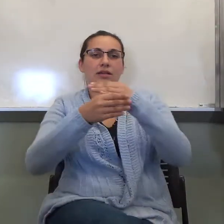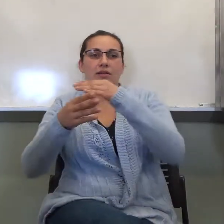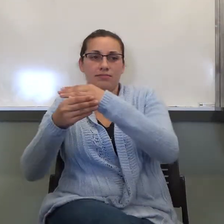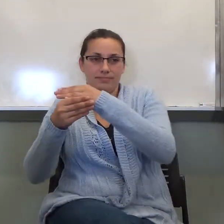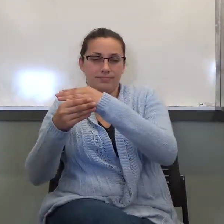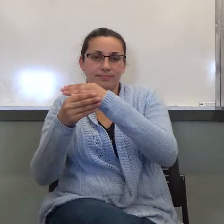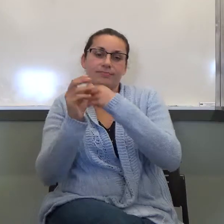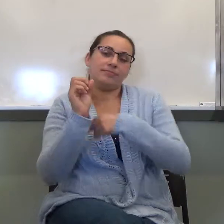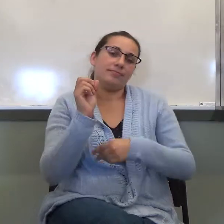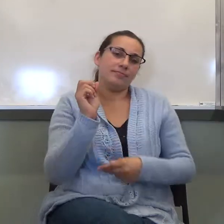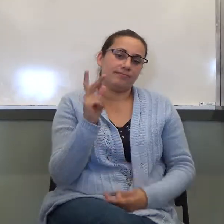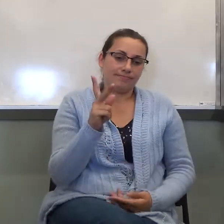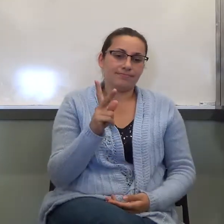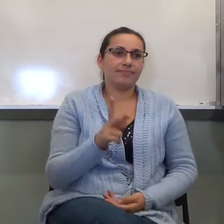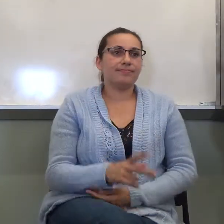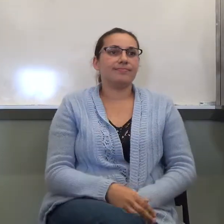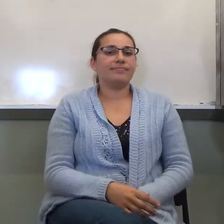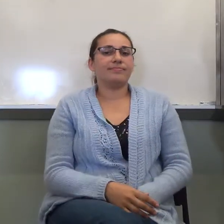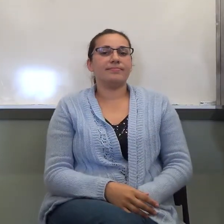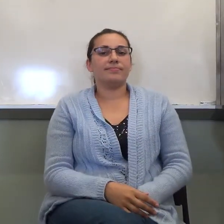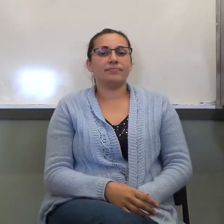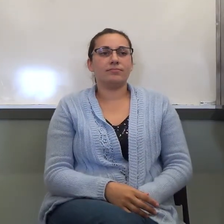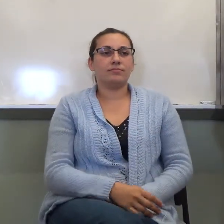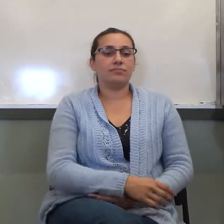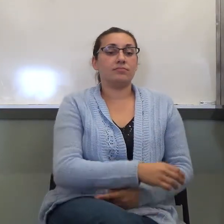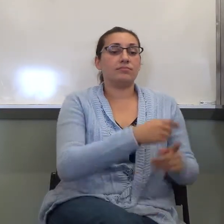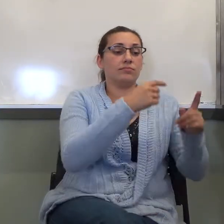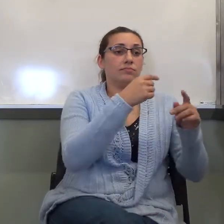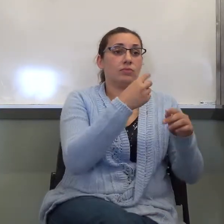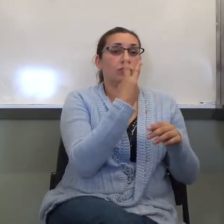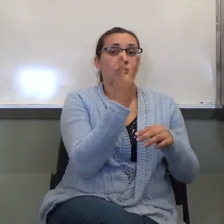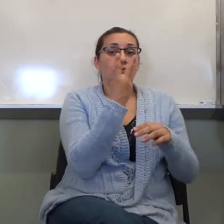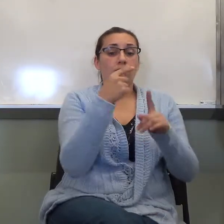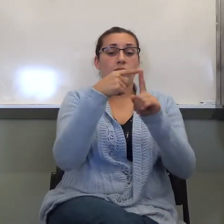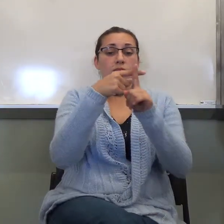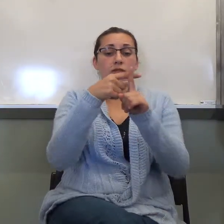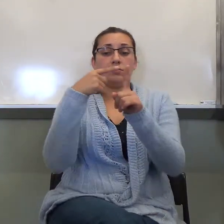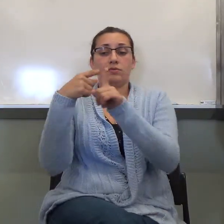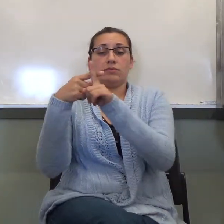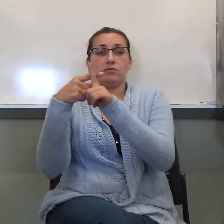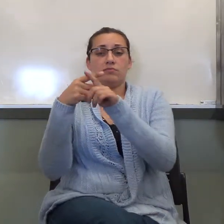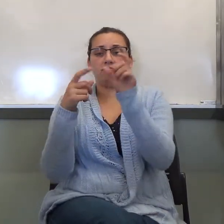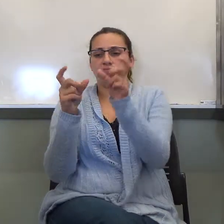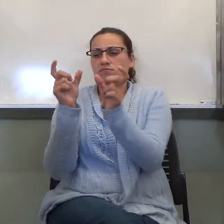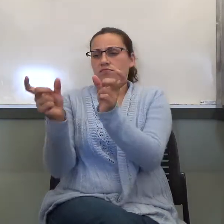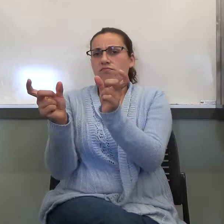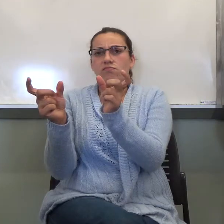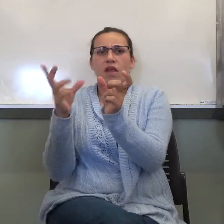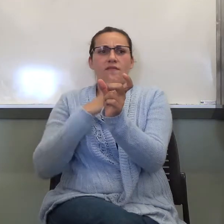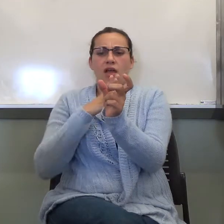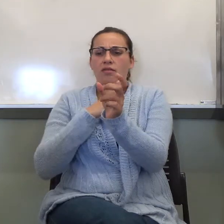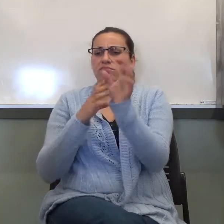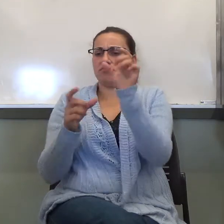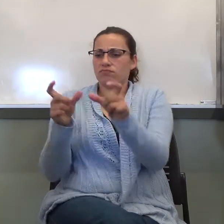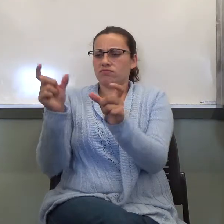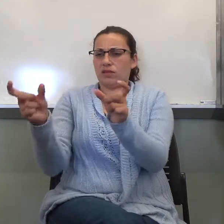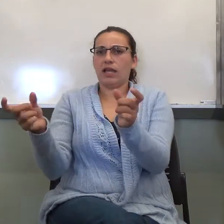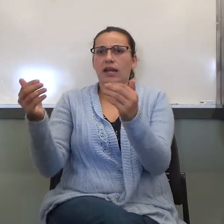Okay. Well, the two positives are next to each other, so we don't have to do that. That's already there. We